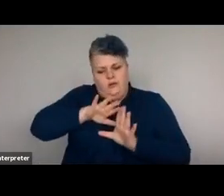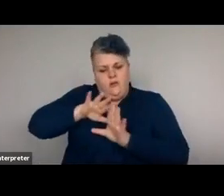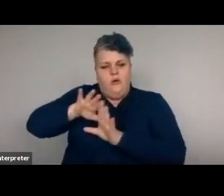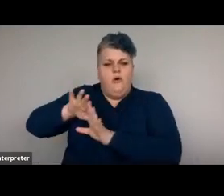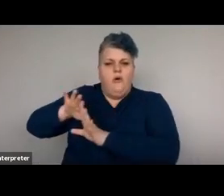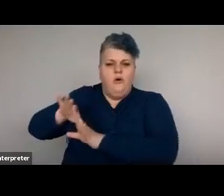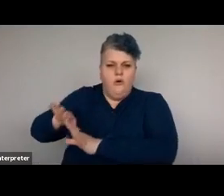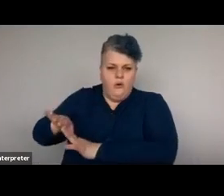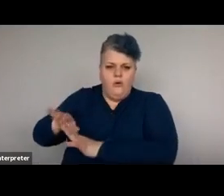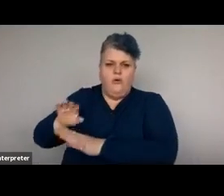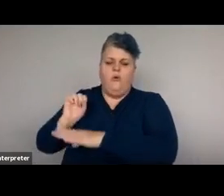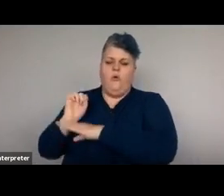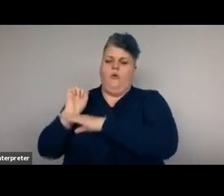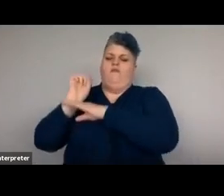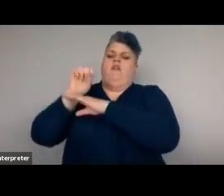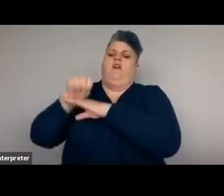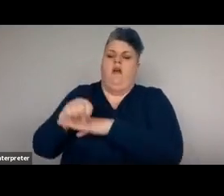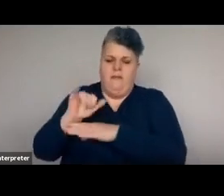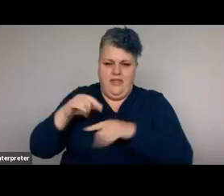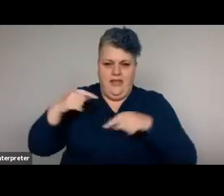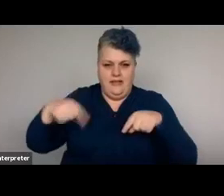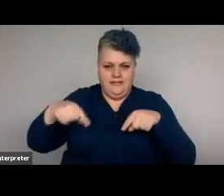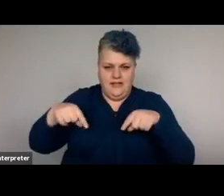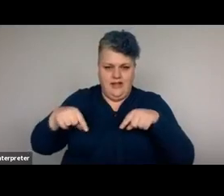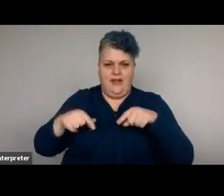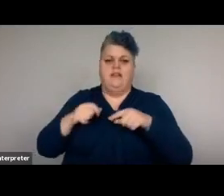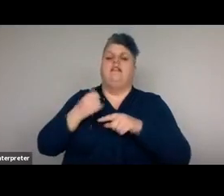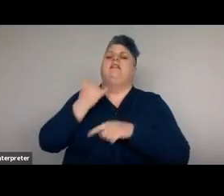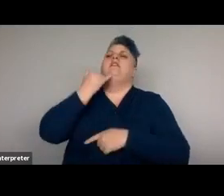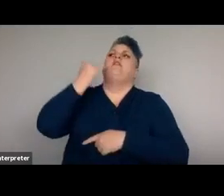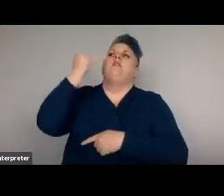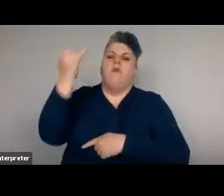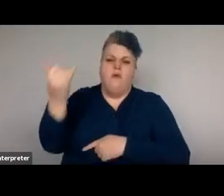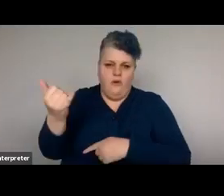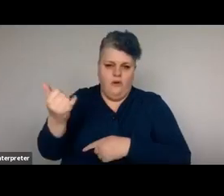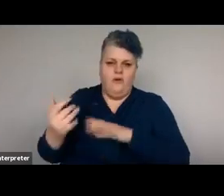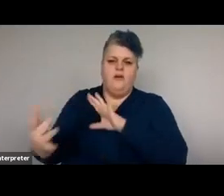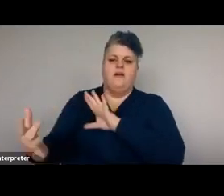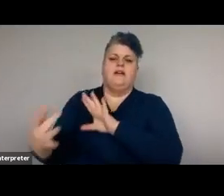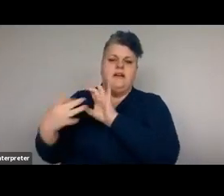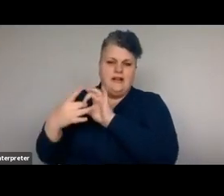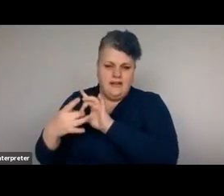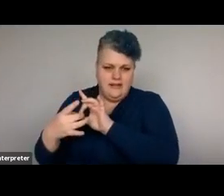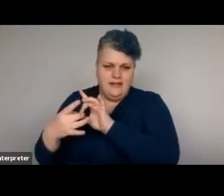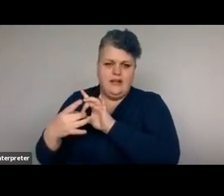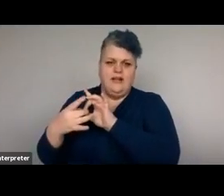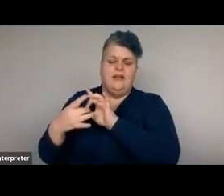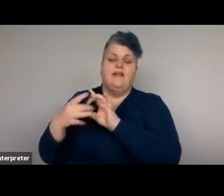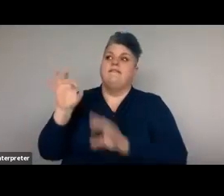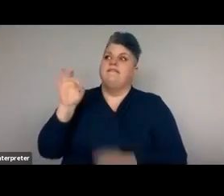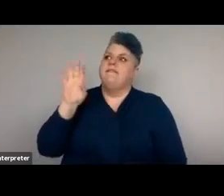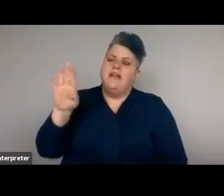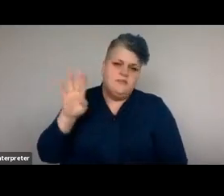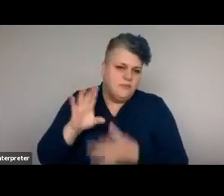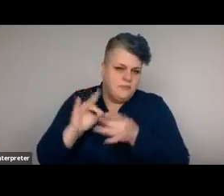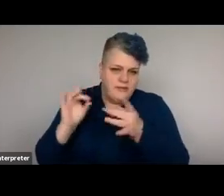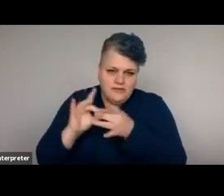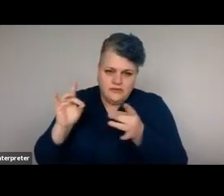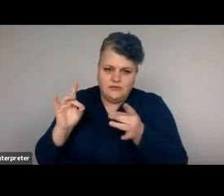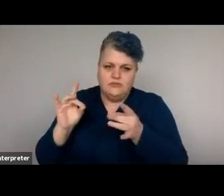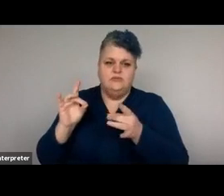on overcoming that, make those connections, make those phone calls, even use, you know, Facebook Messenger.